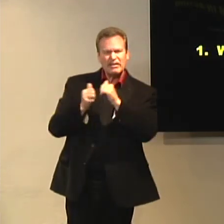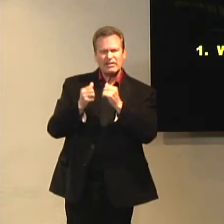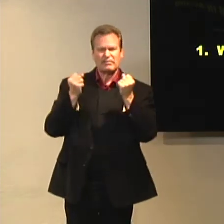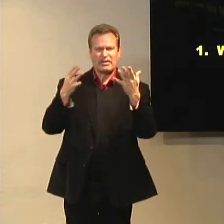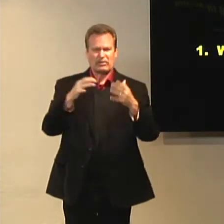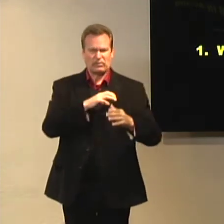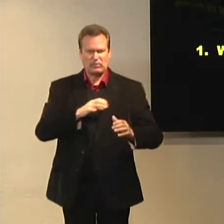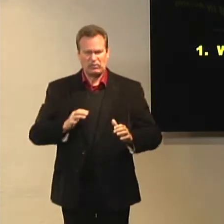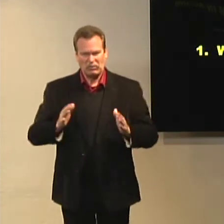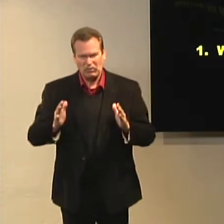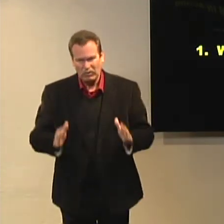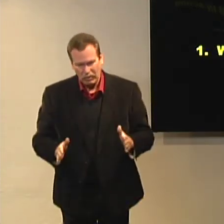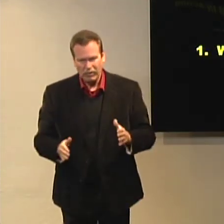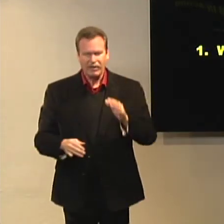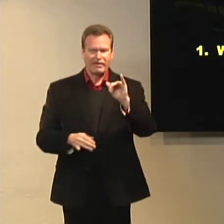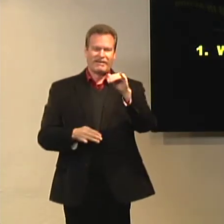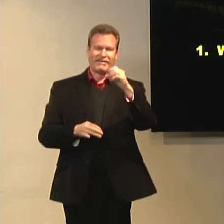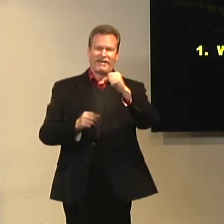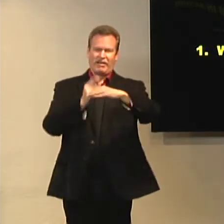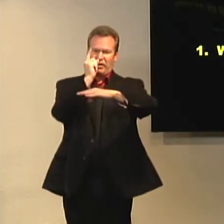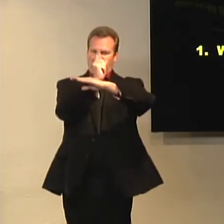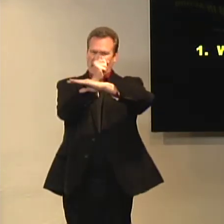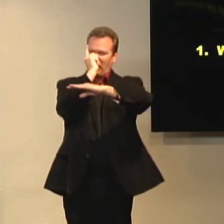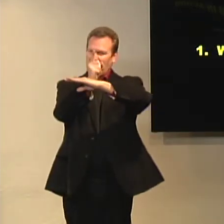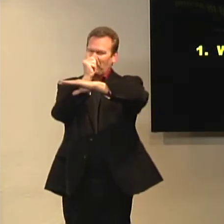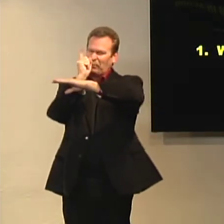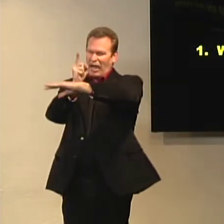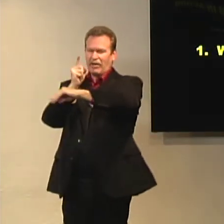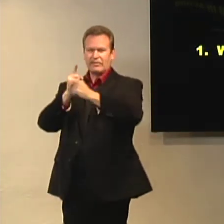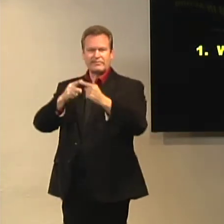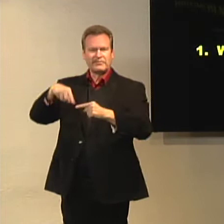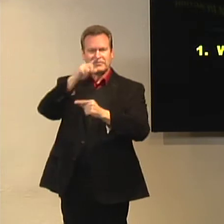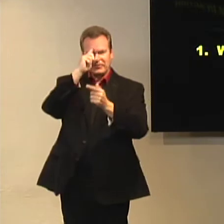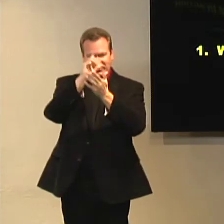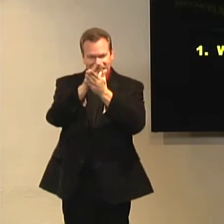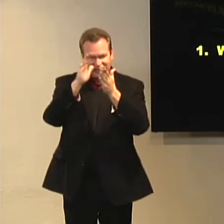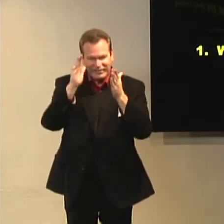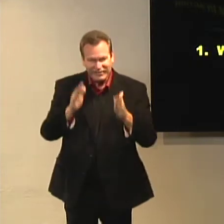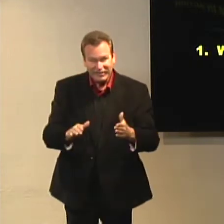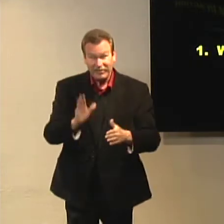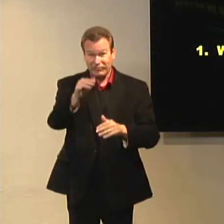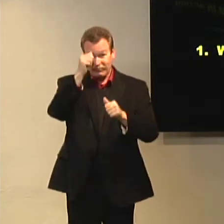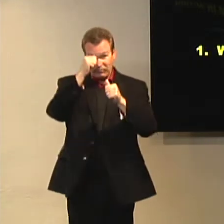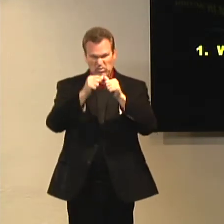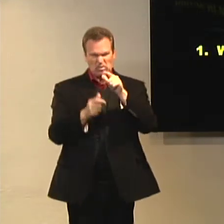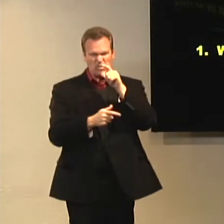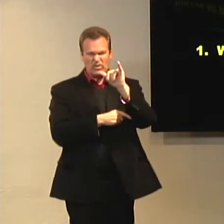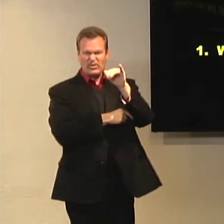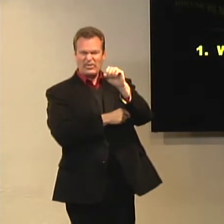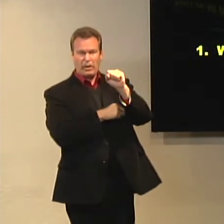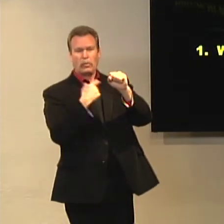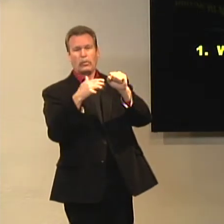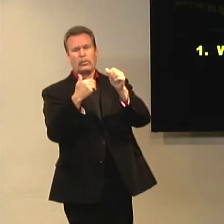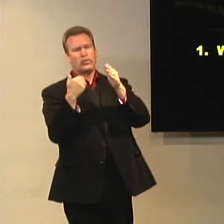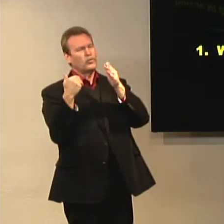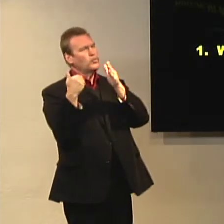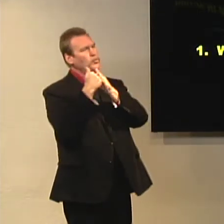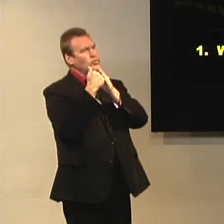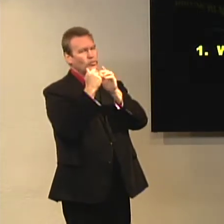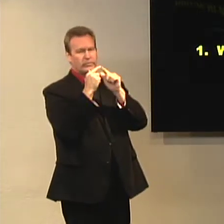lives. So what's wrong with that? And so James is reprimanding those individuals who say they're believers. And we've